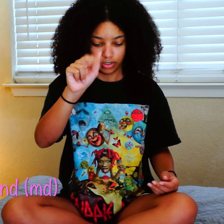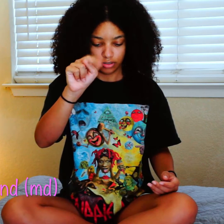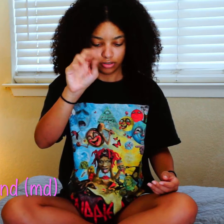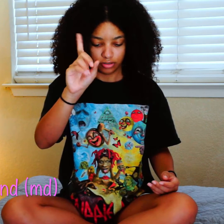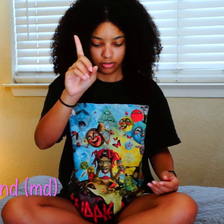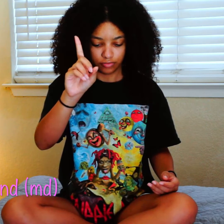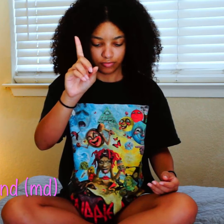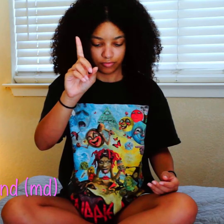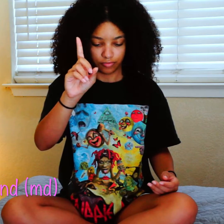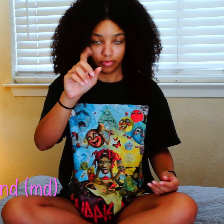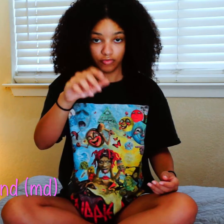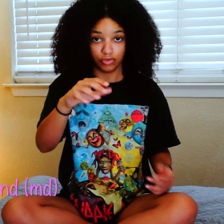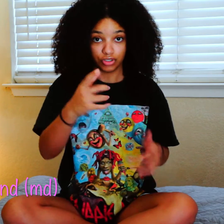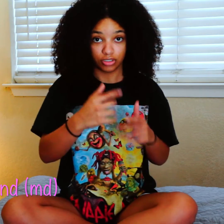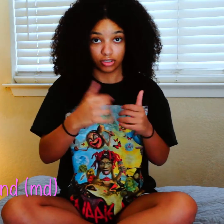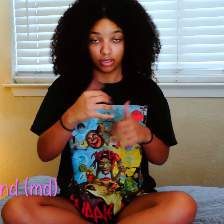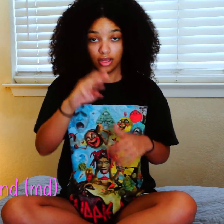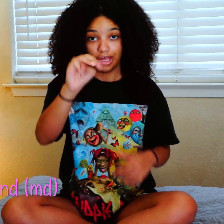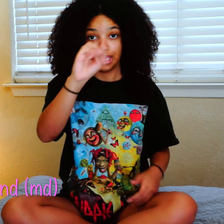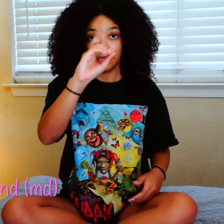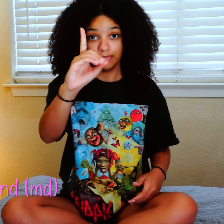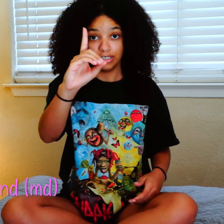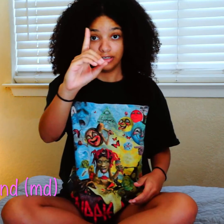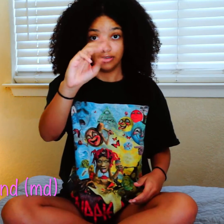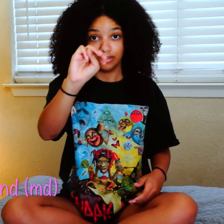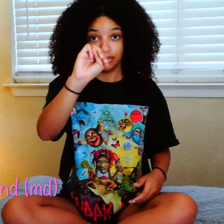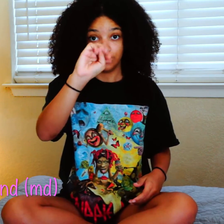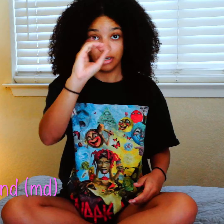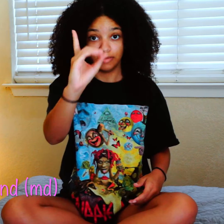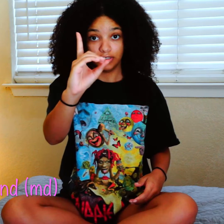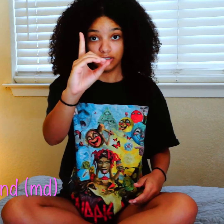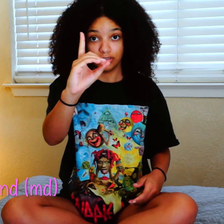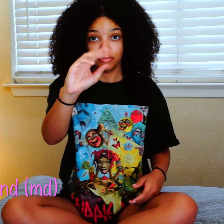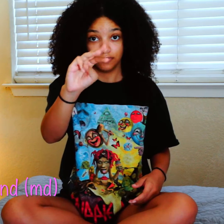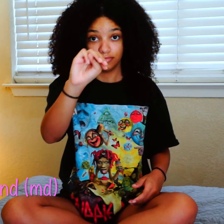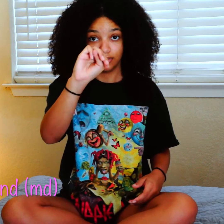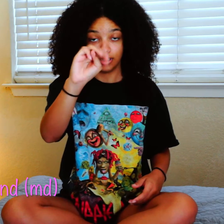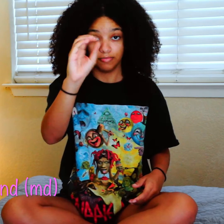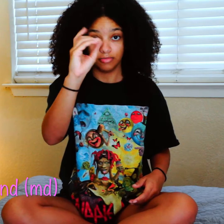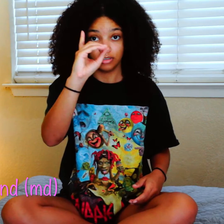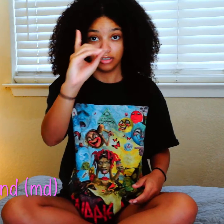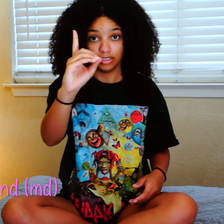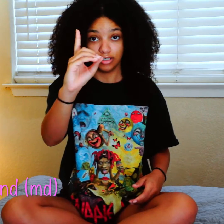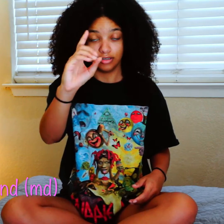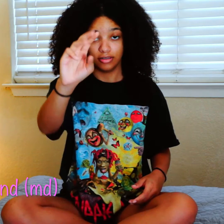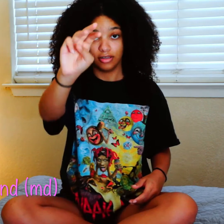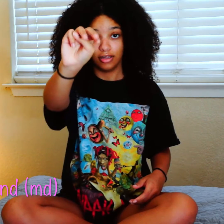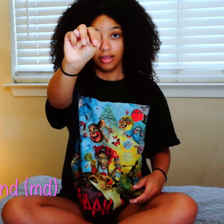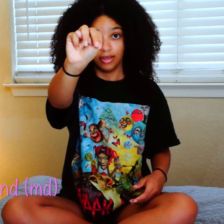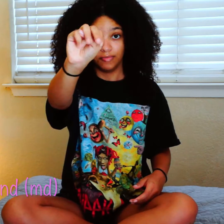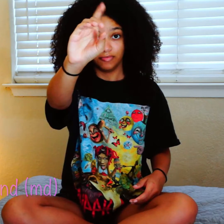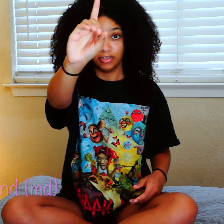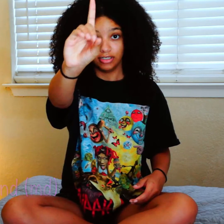Maryland, which is MD. MD. MD. MD.